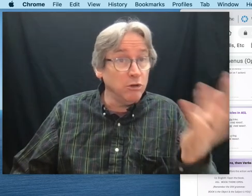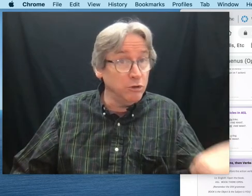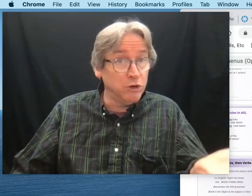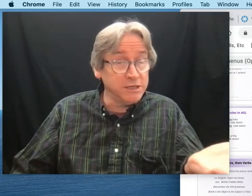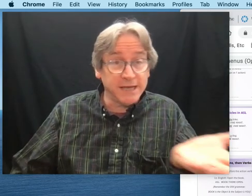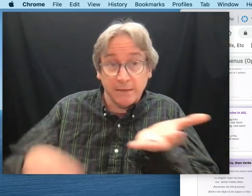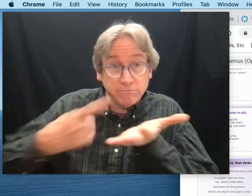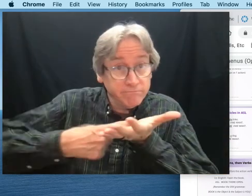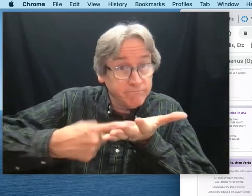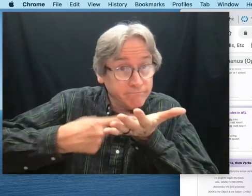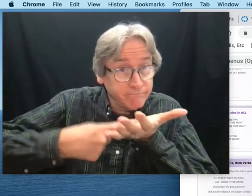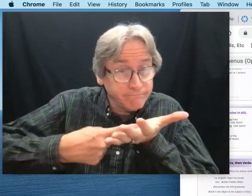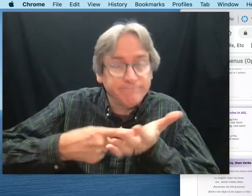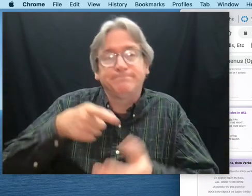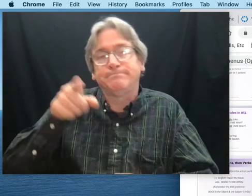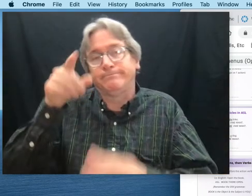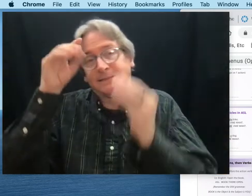You could say,